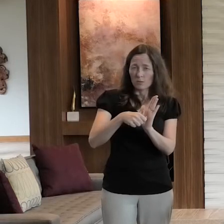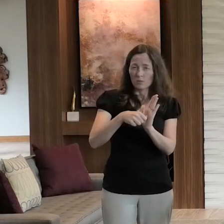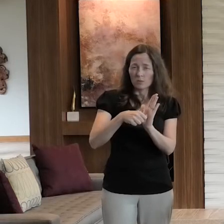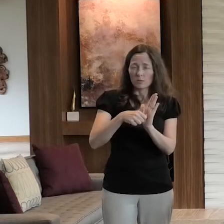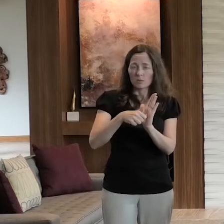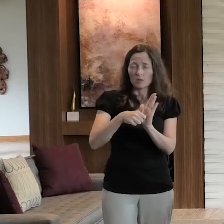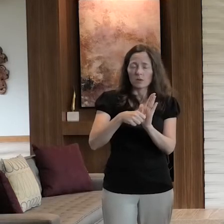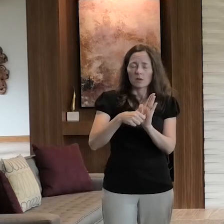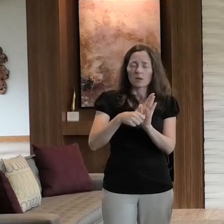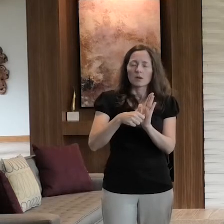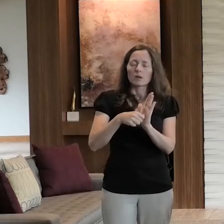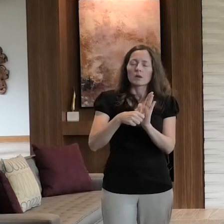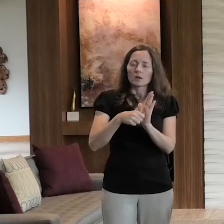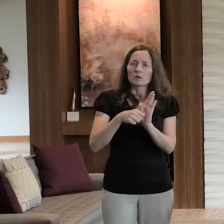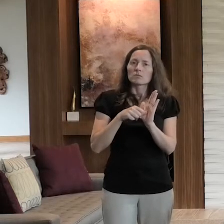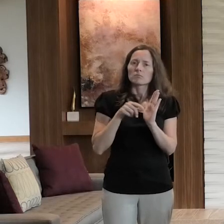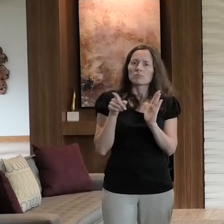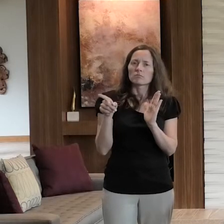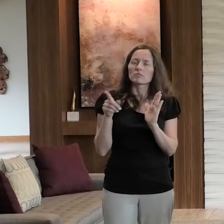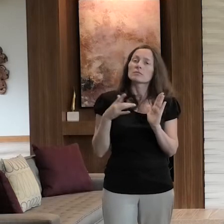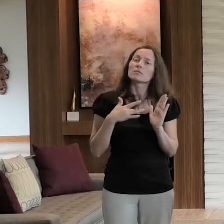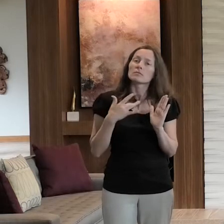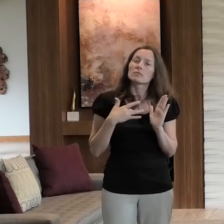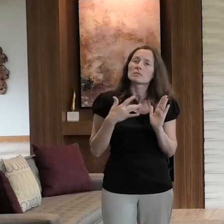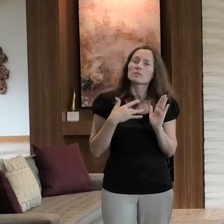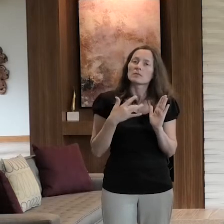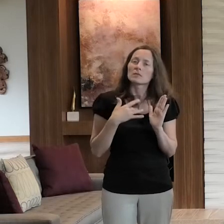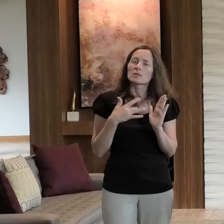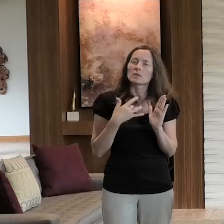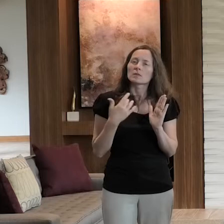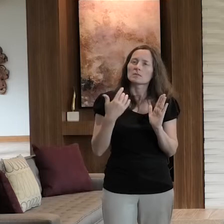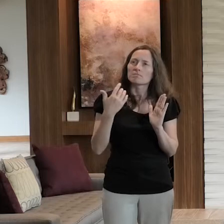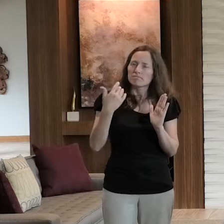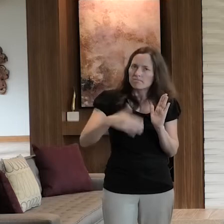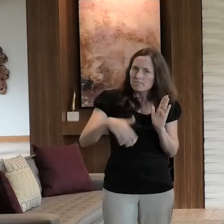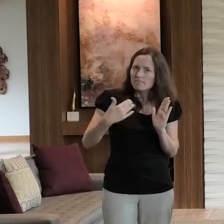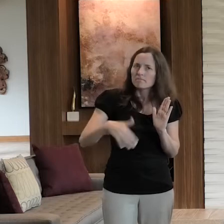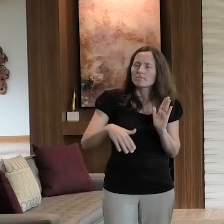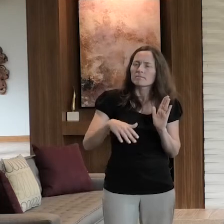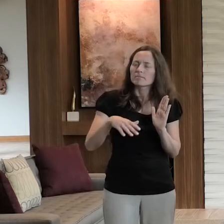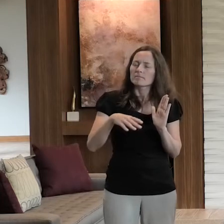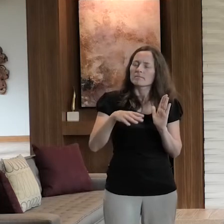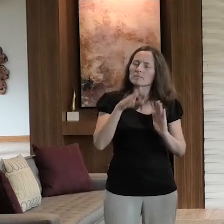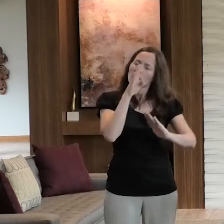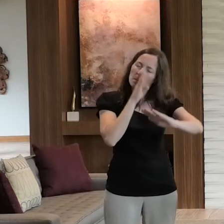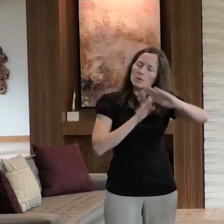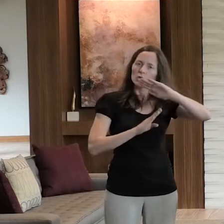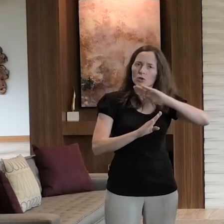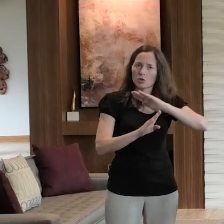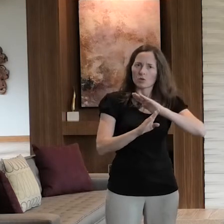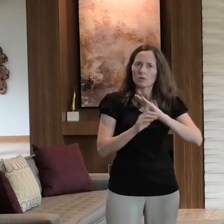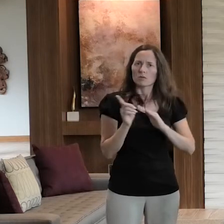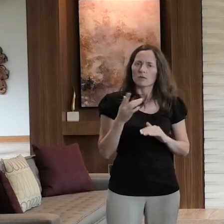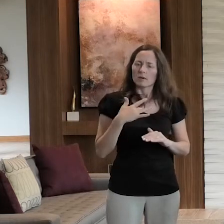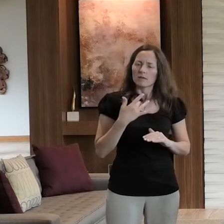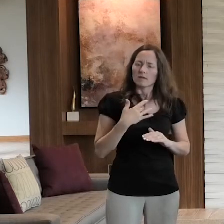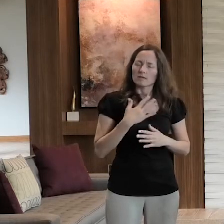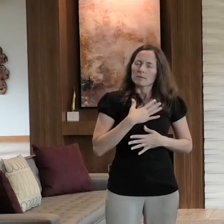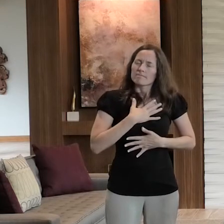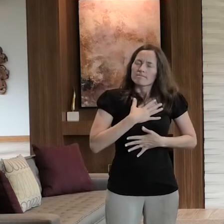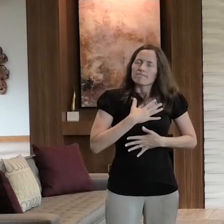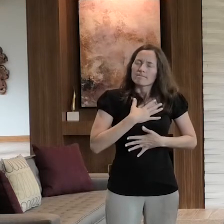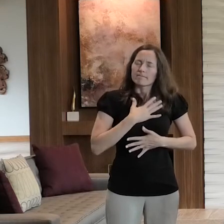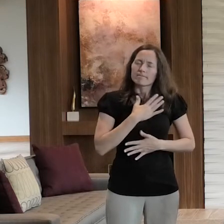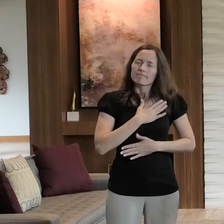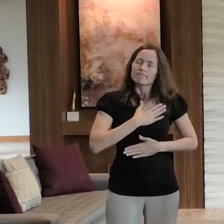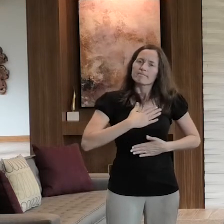was that he felt particularly humbled, pleased, and wanted to